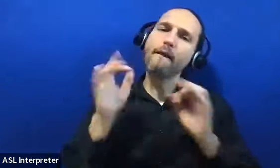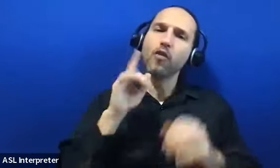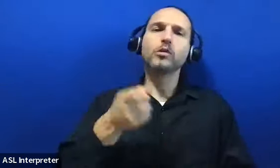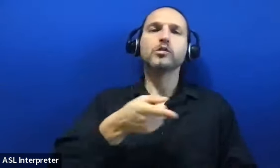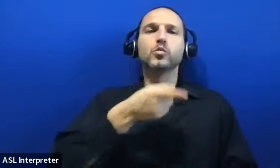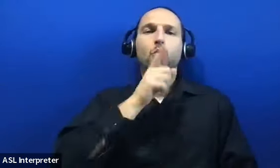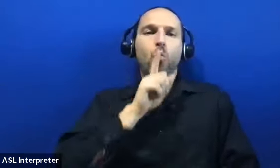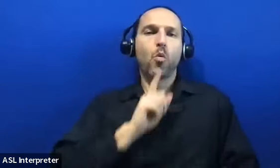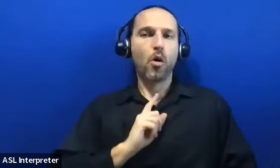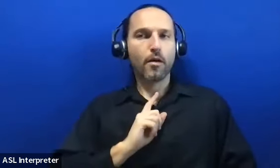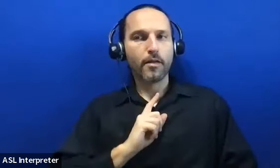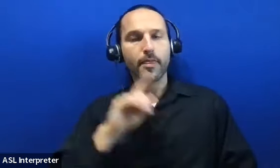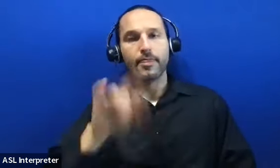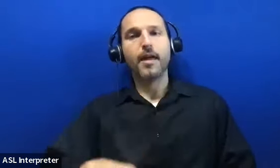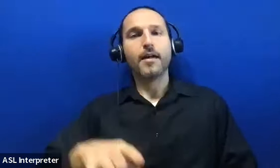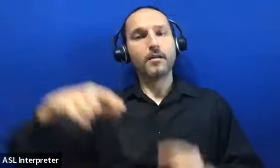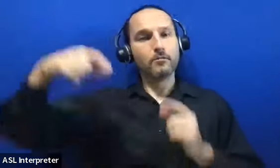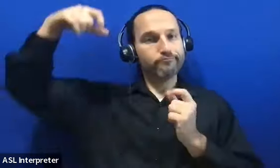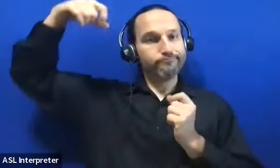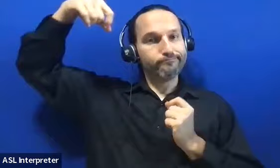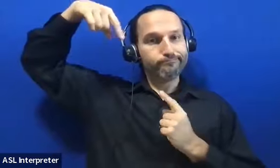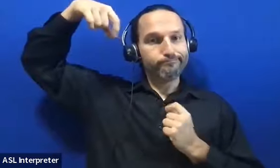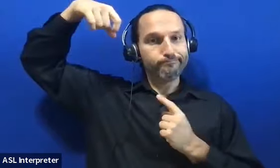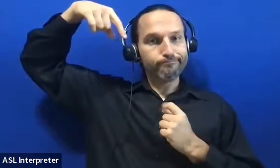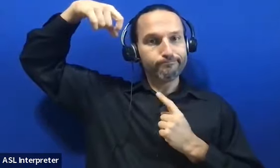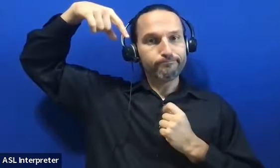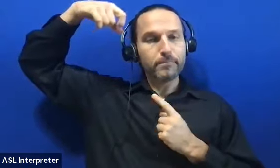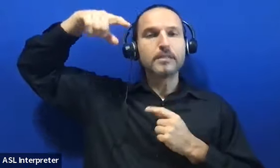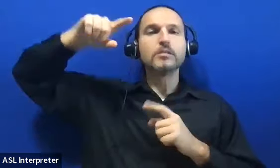because they send information from the brain to the